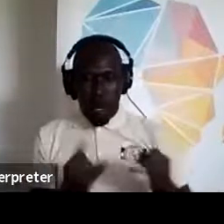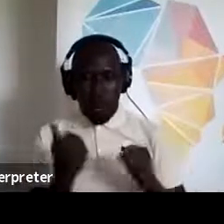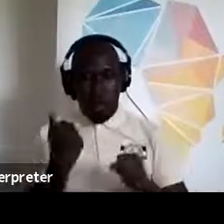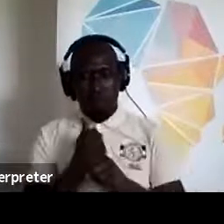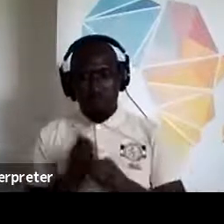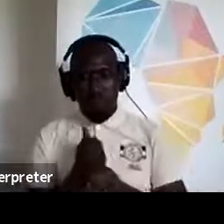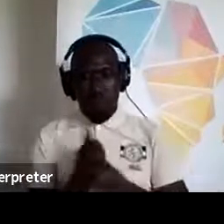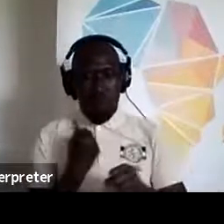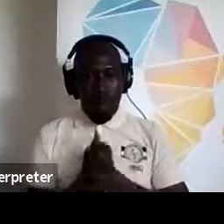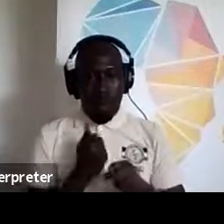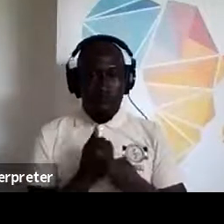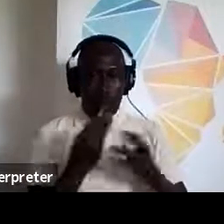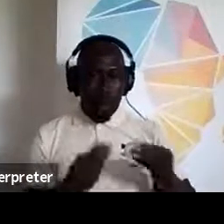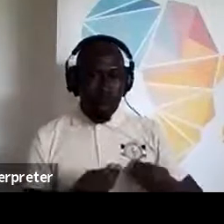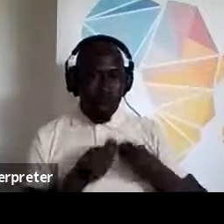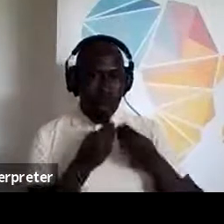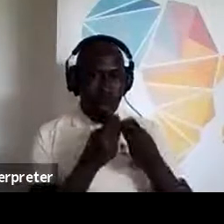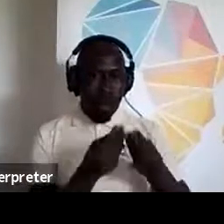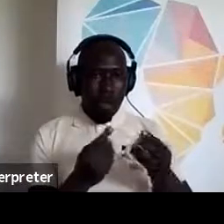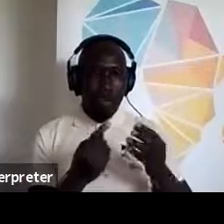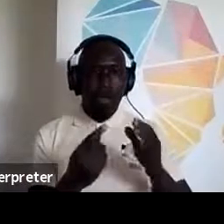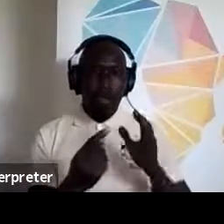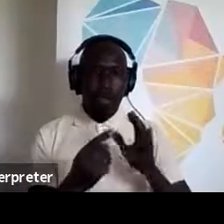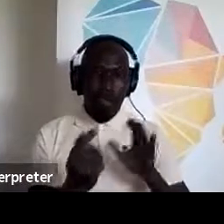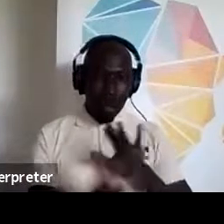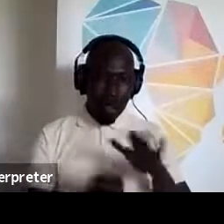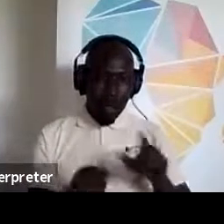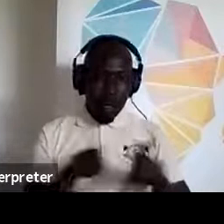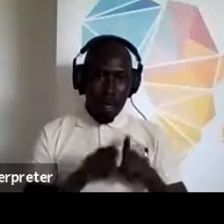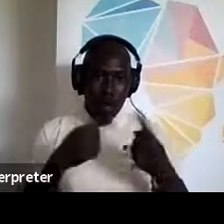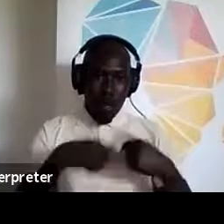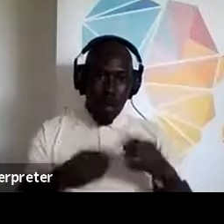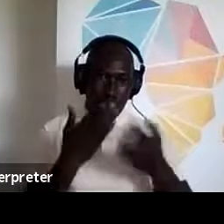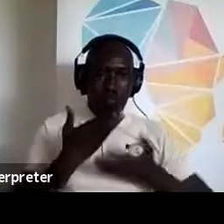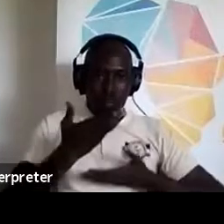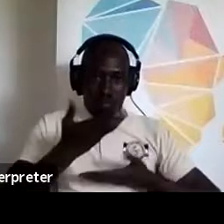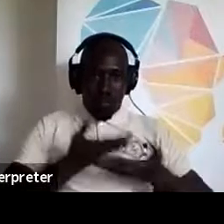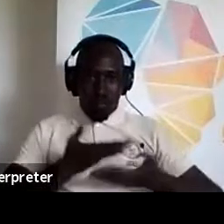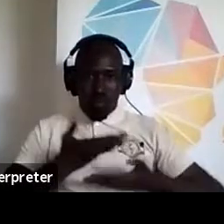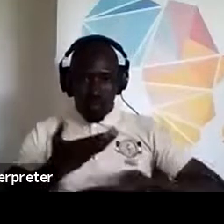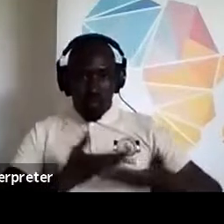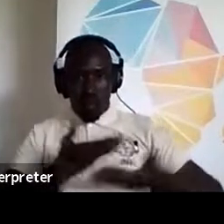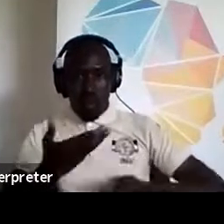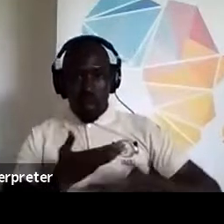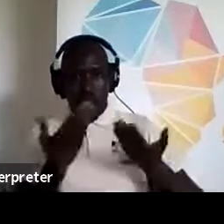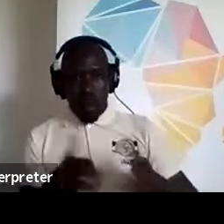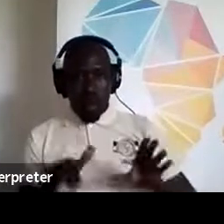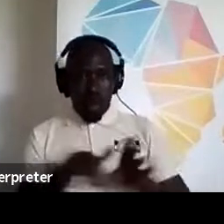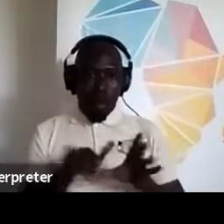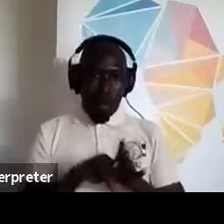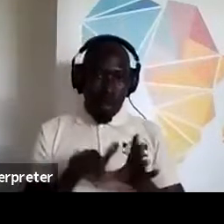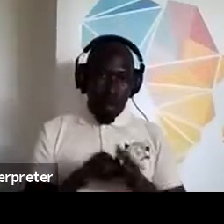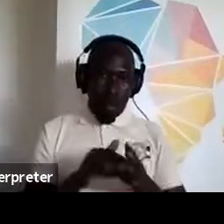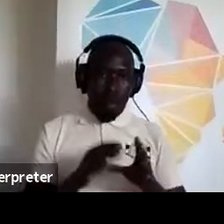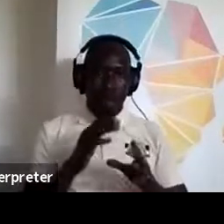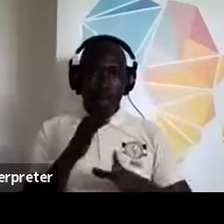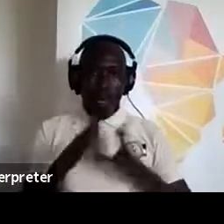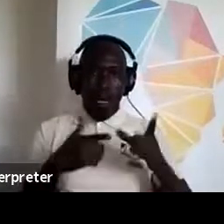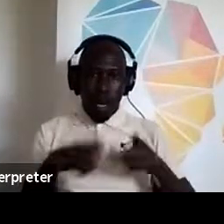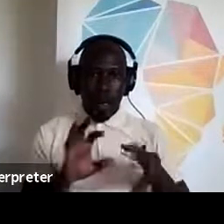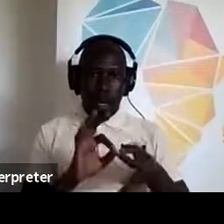especially given the COVID situation. We've also had interactions with the members of the sign language